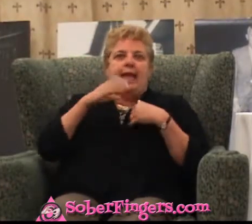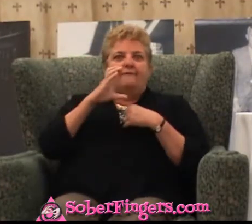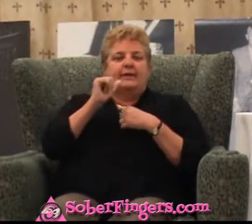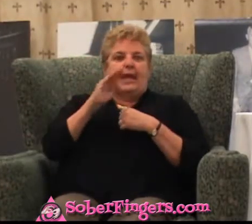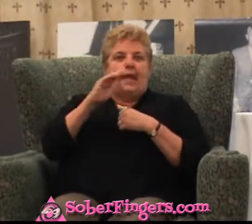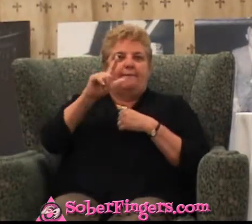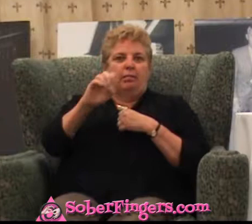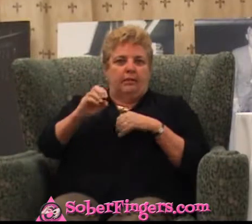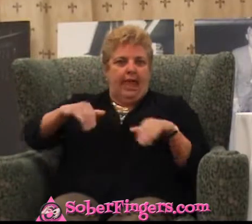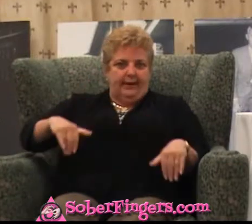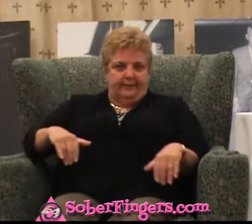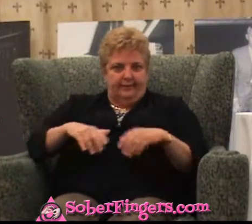Woo!